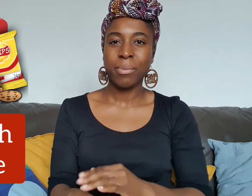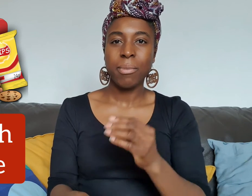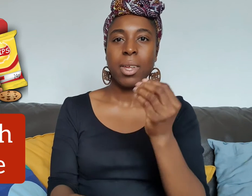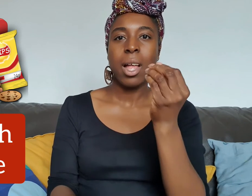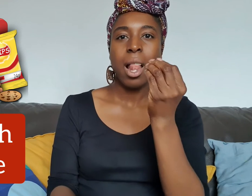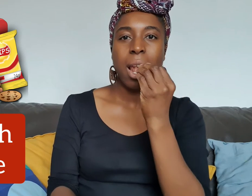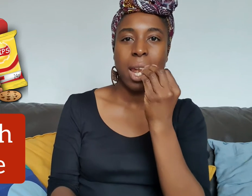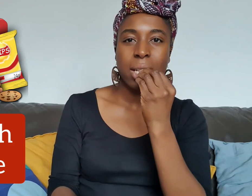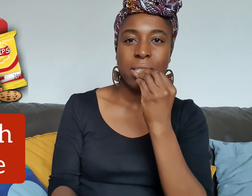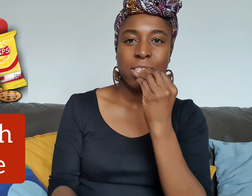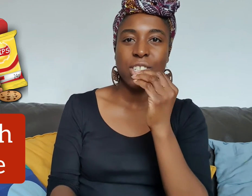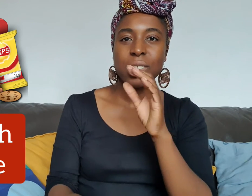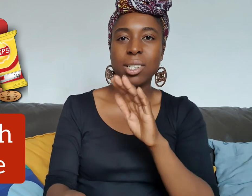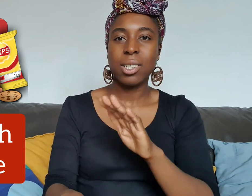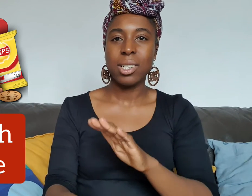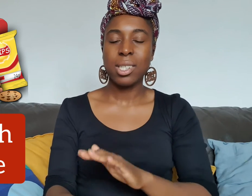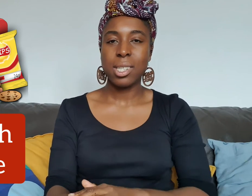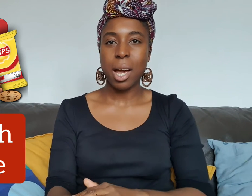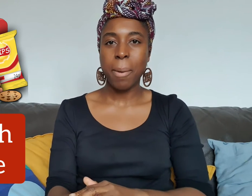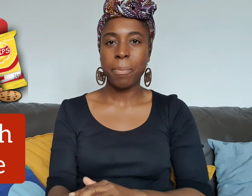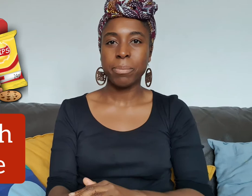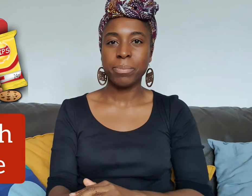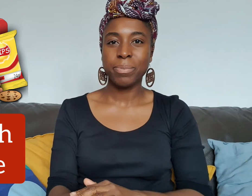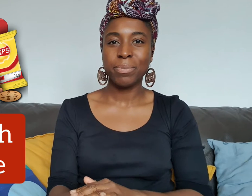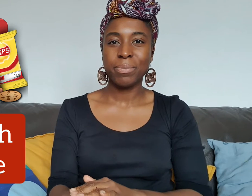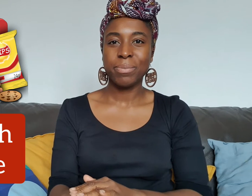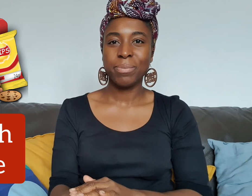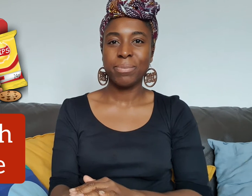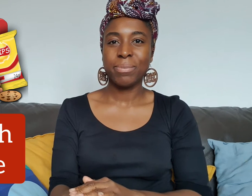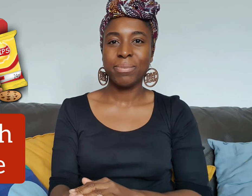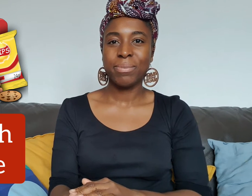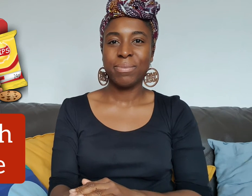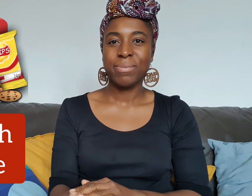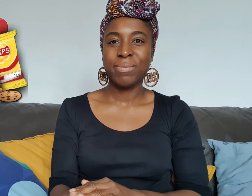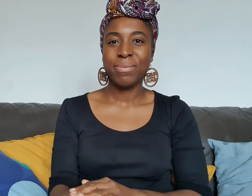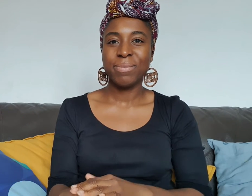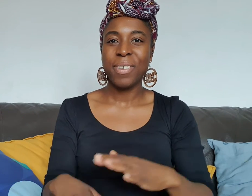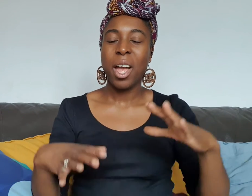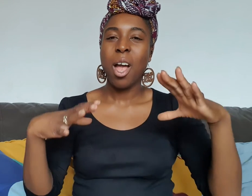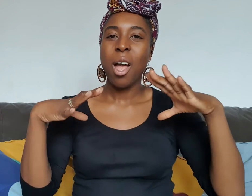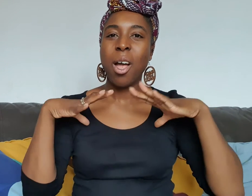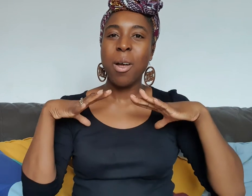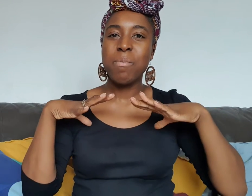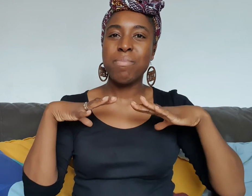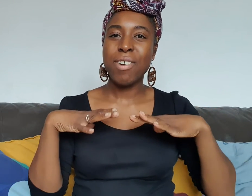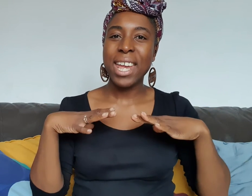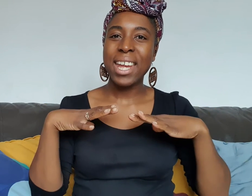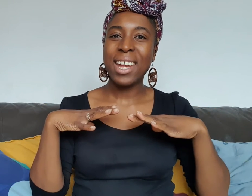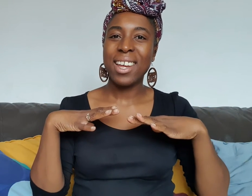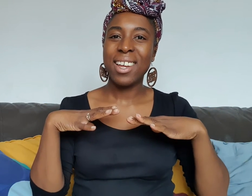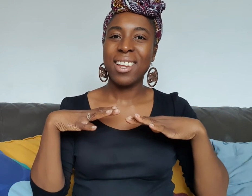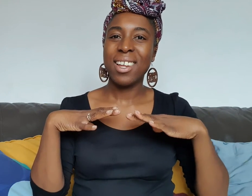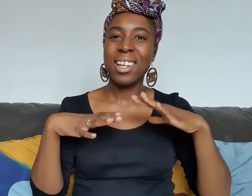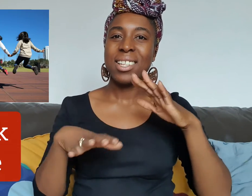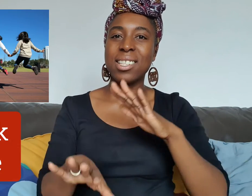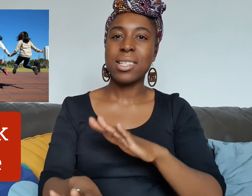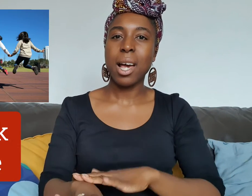Lunch time. Home time. Break time.